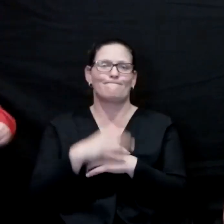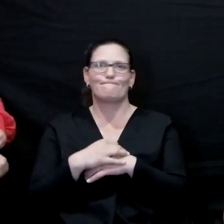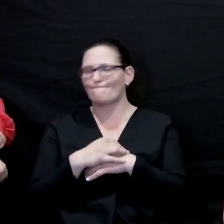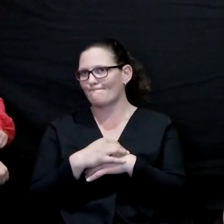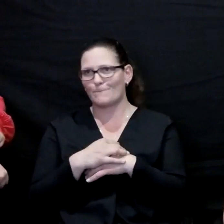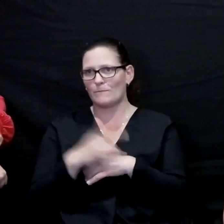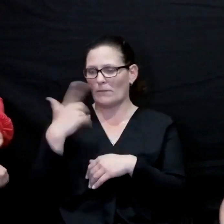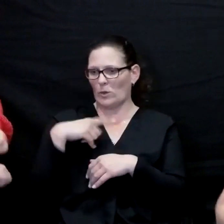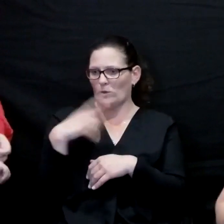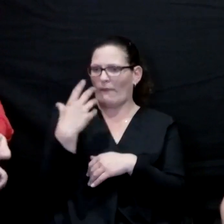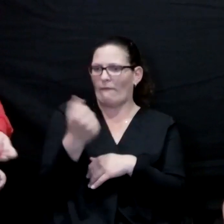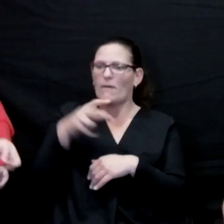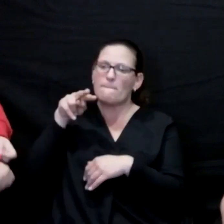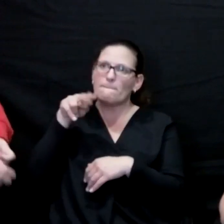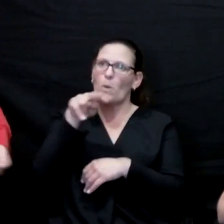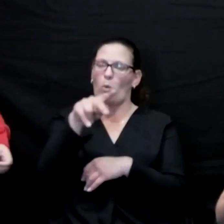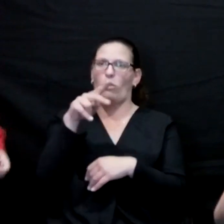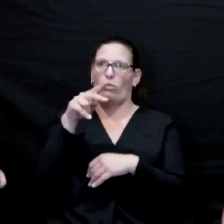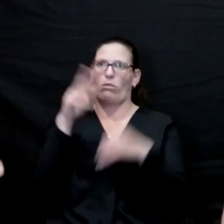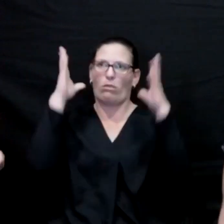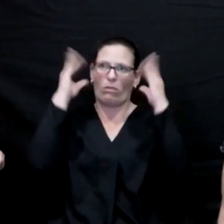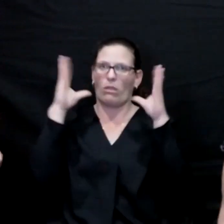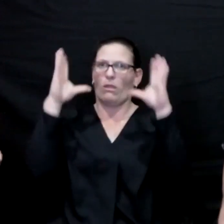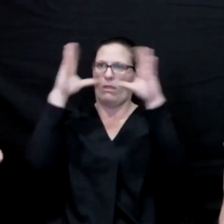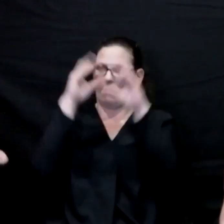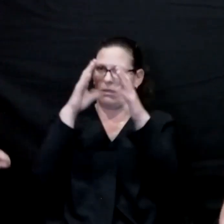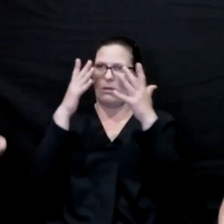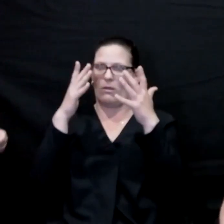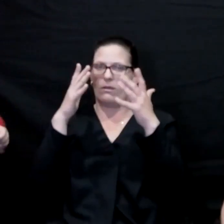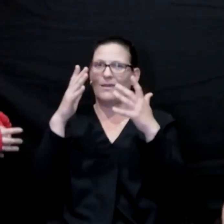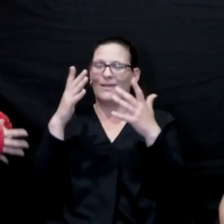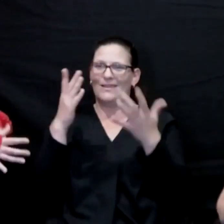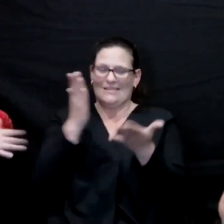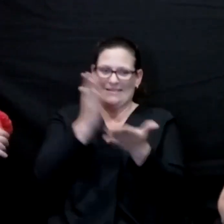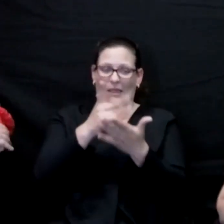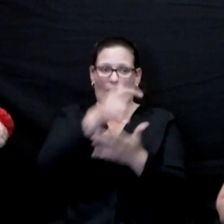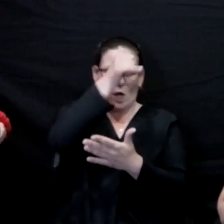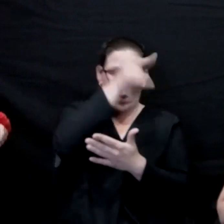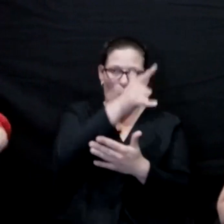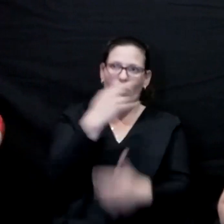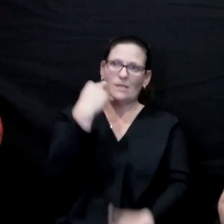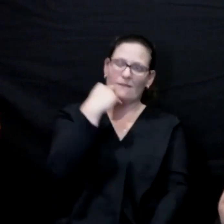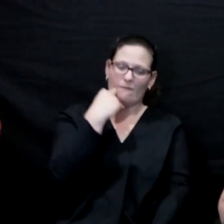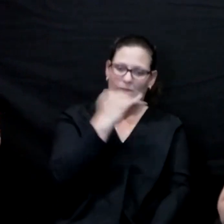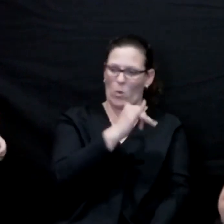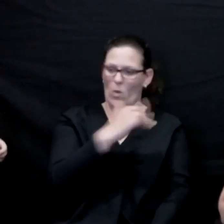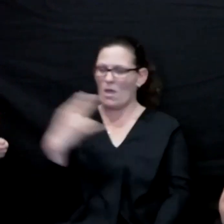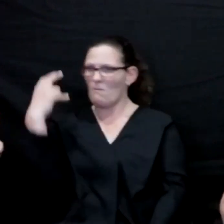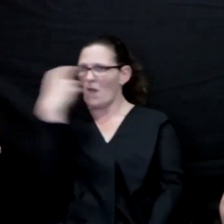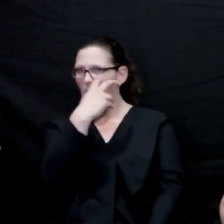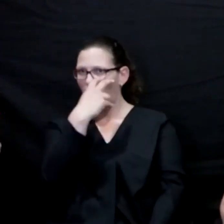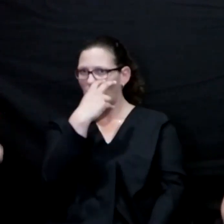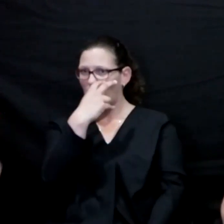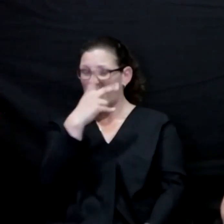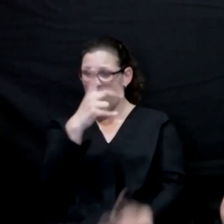us as deaf and blind standard. Blind or deaf, but there's no deaf blind, and sometimes you really